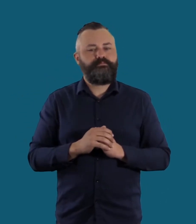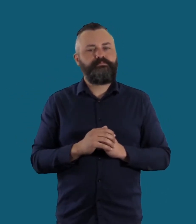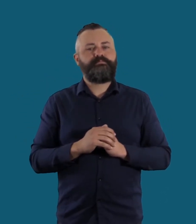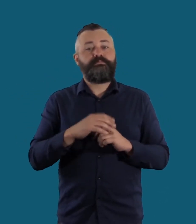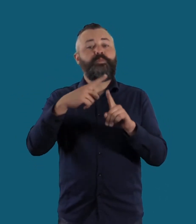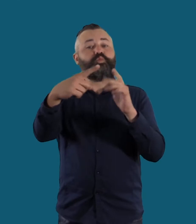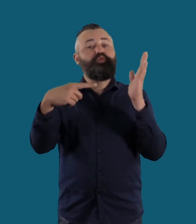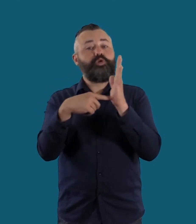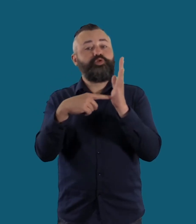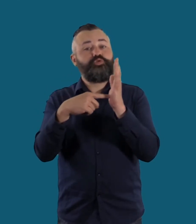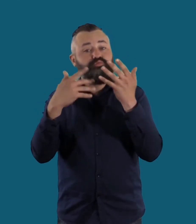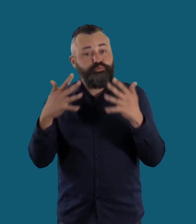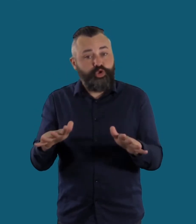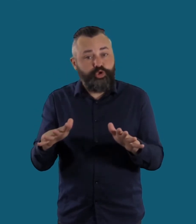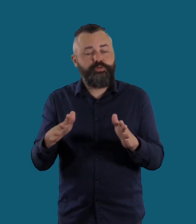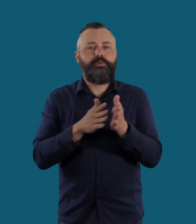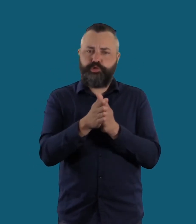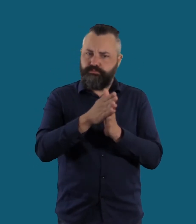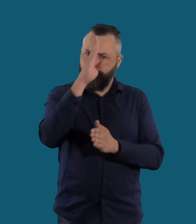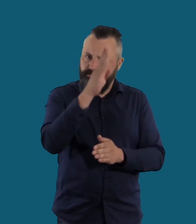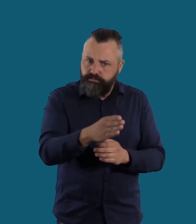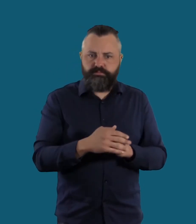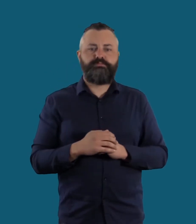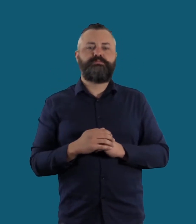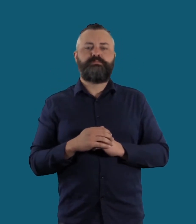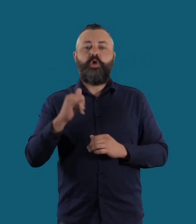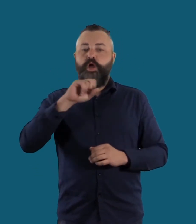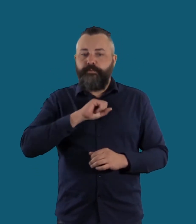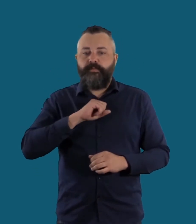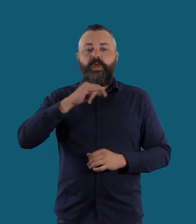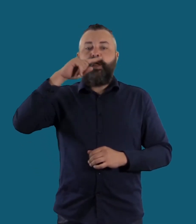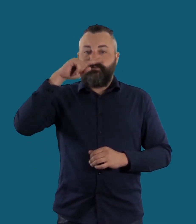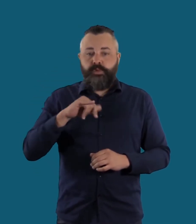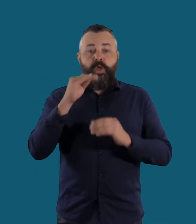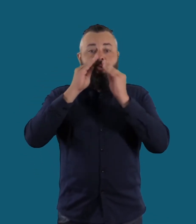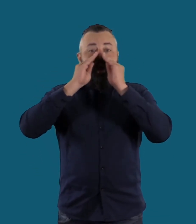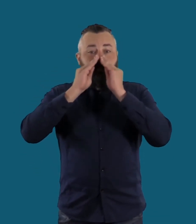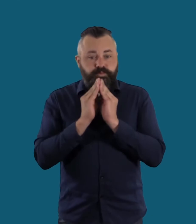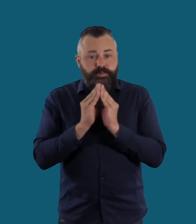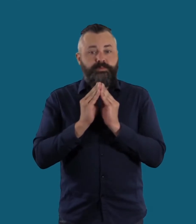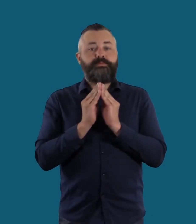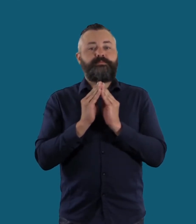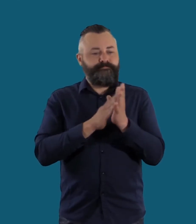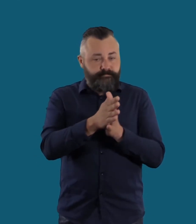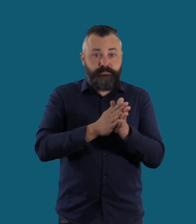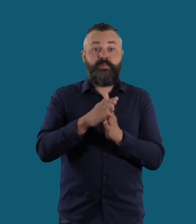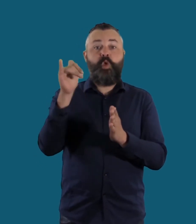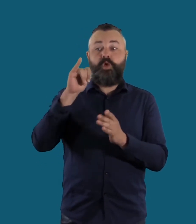Always wash your hands after using the toilet. Also, when you cough, sneeze, or are in contact with someone else, ensure you wash